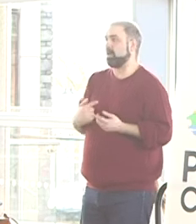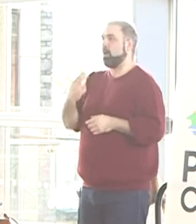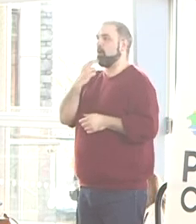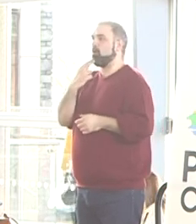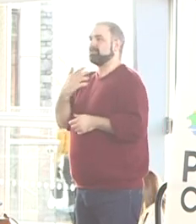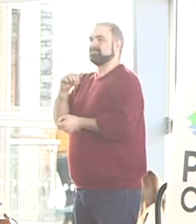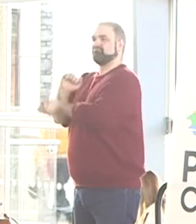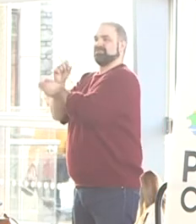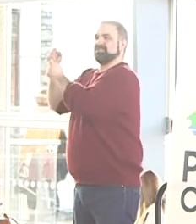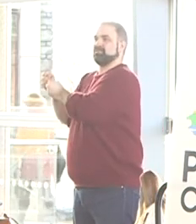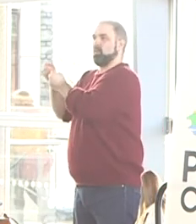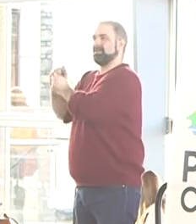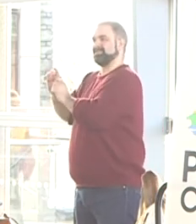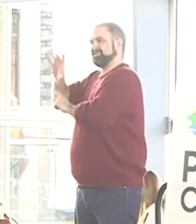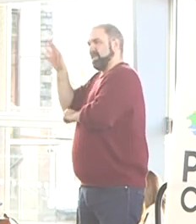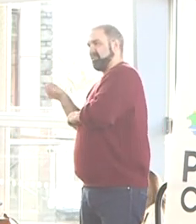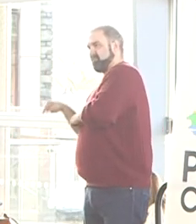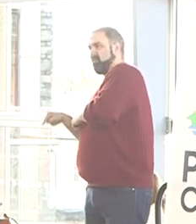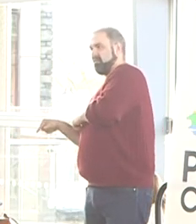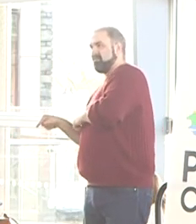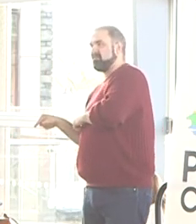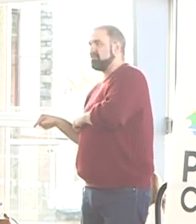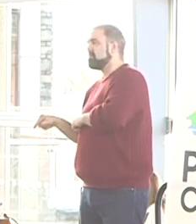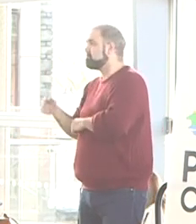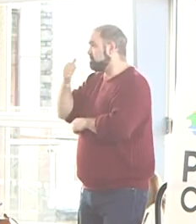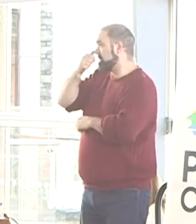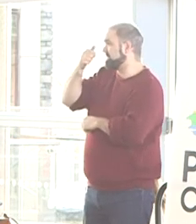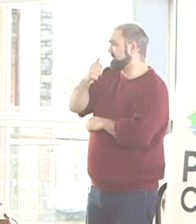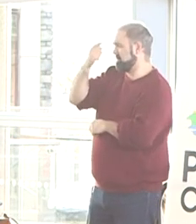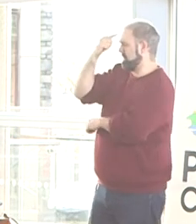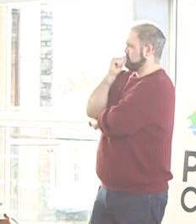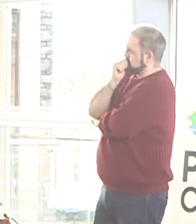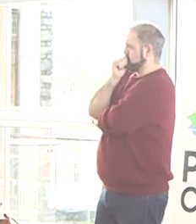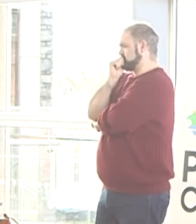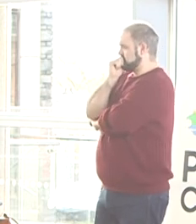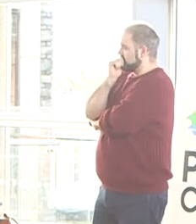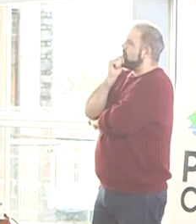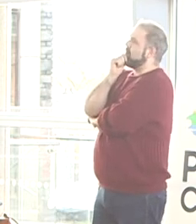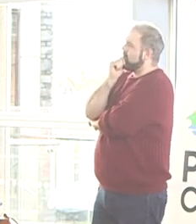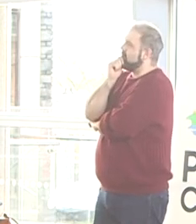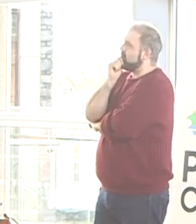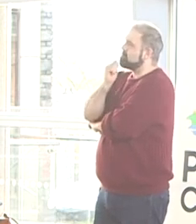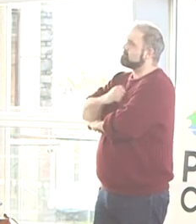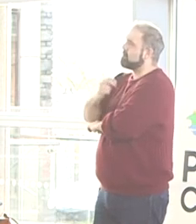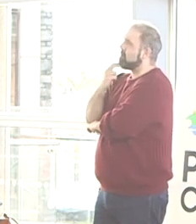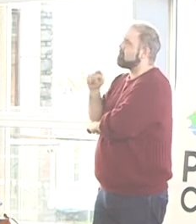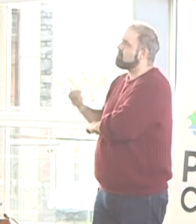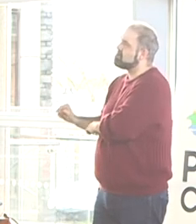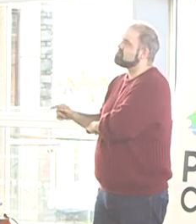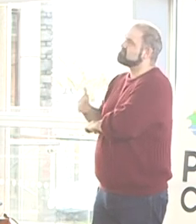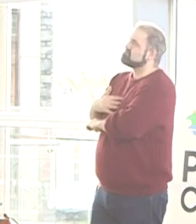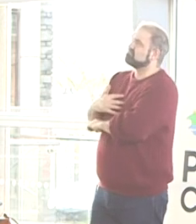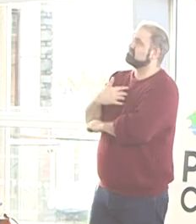Africa, and in the way that only a 16-year-old could really think about it, I saw the age of consent